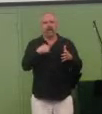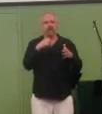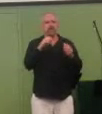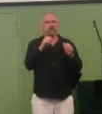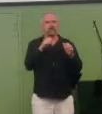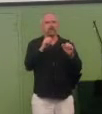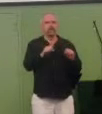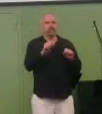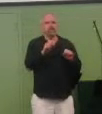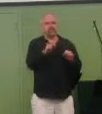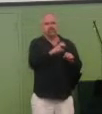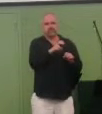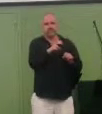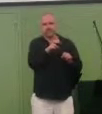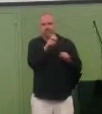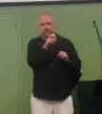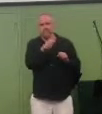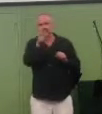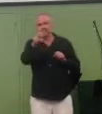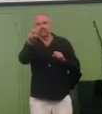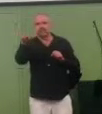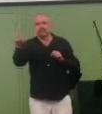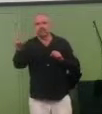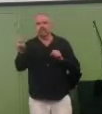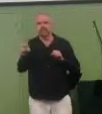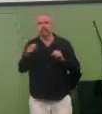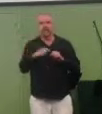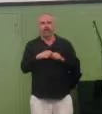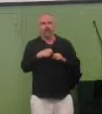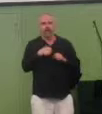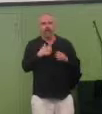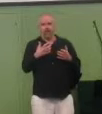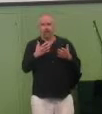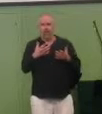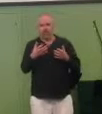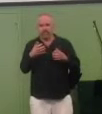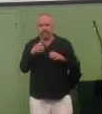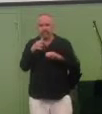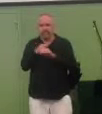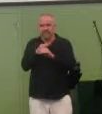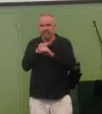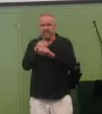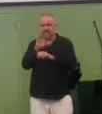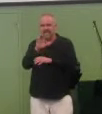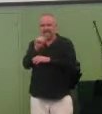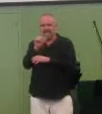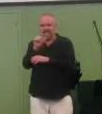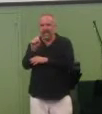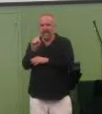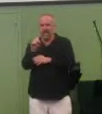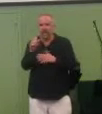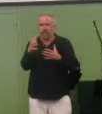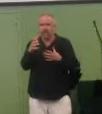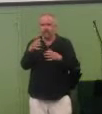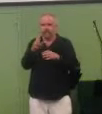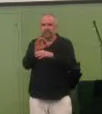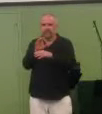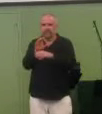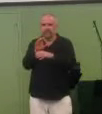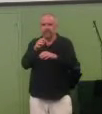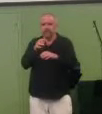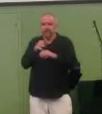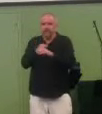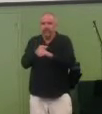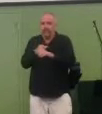forth. I would love more than anything to enter his small virgin ass like that, to force my way in and